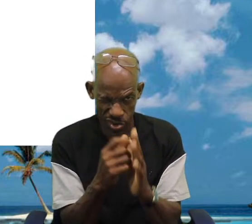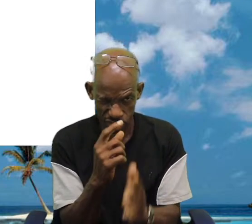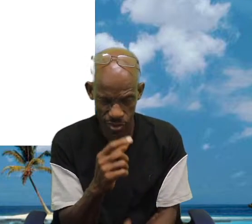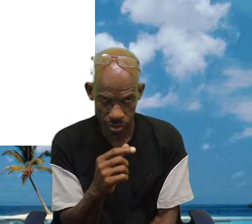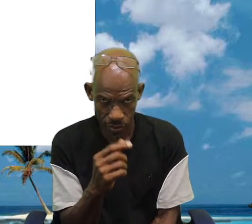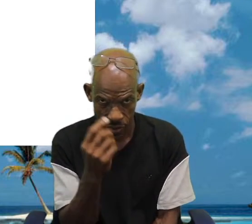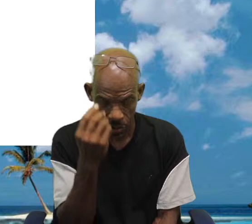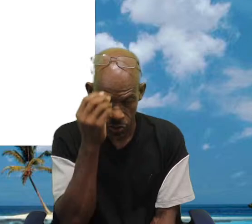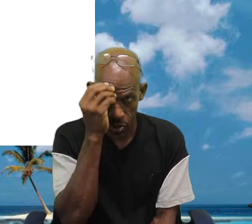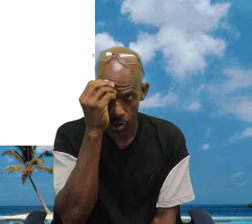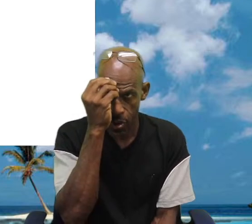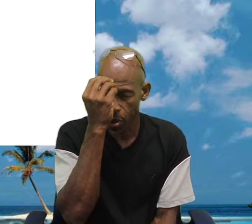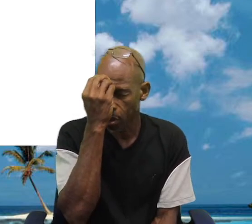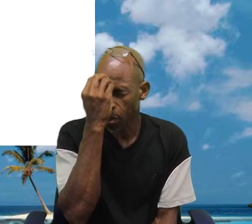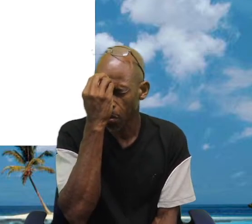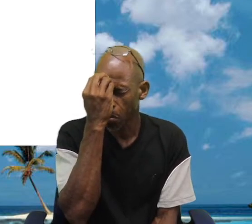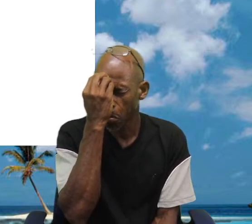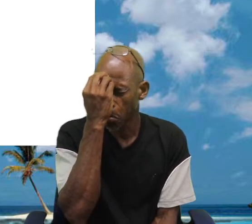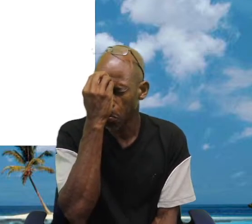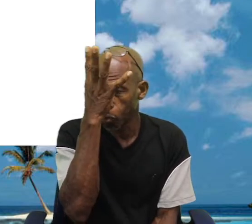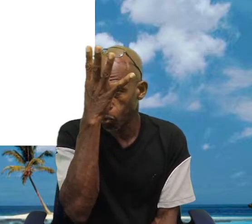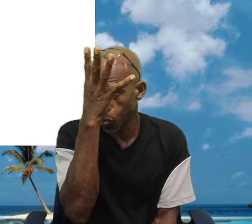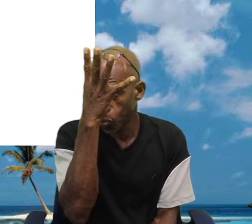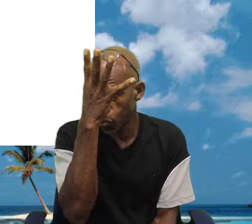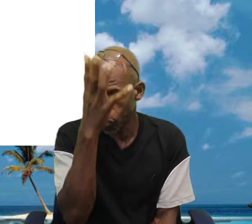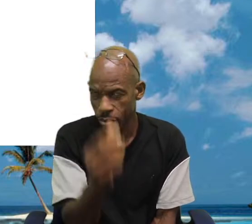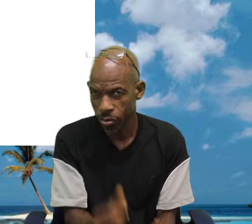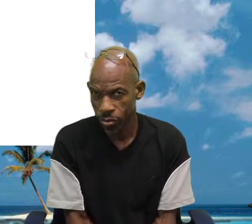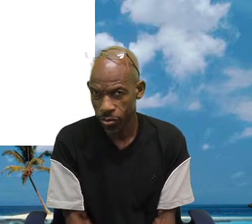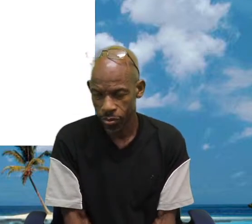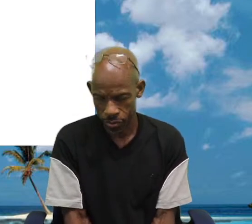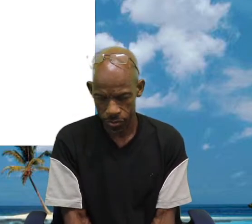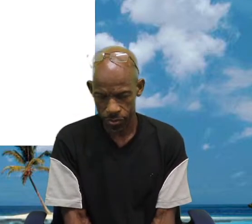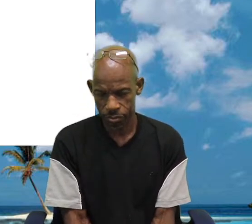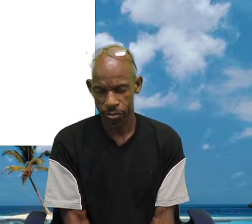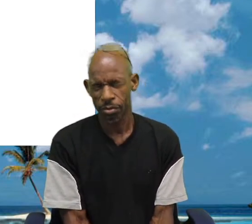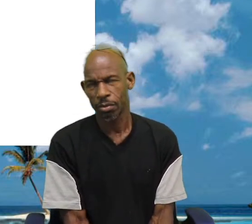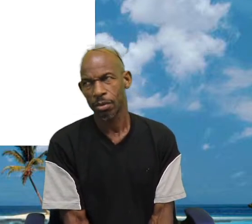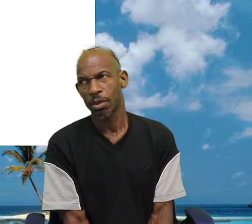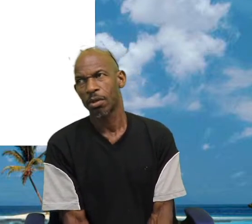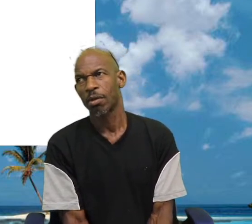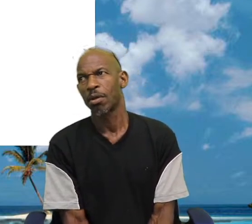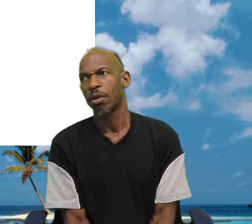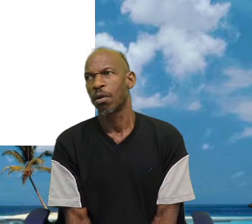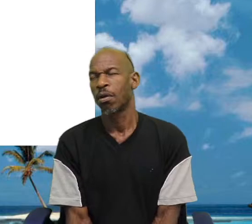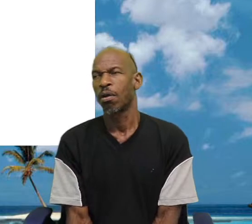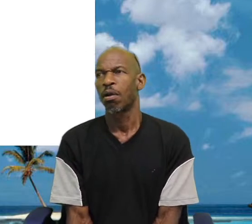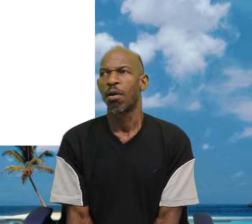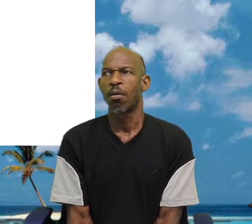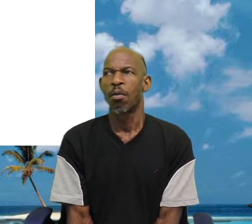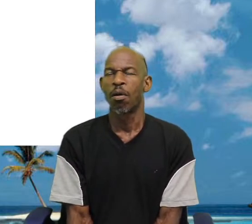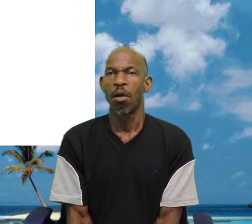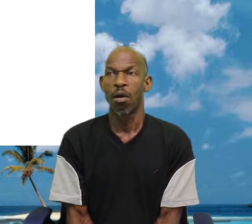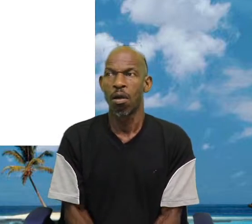do another one before I go into the next rule. All right. So we can say the